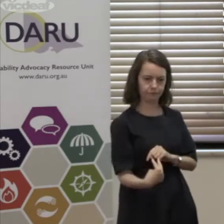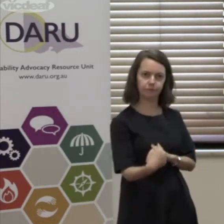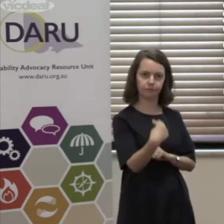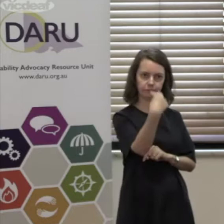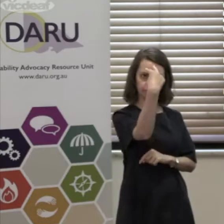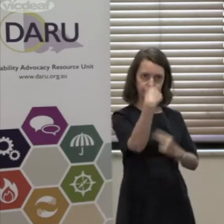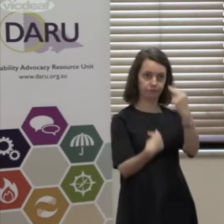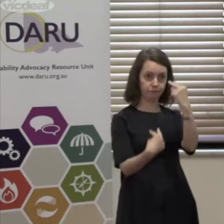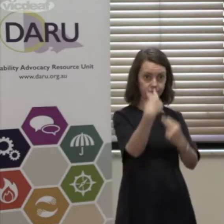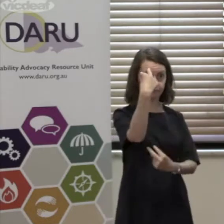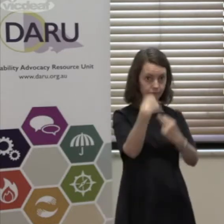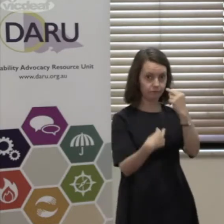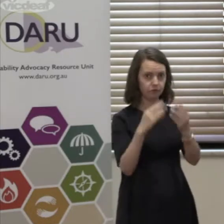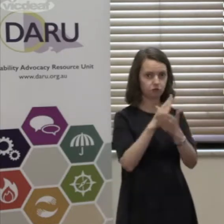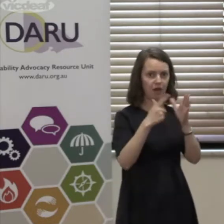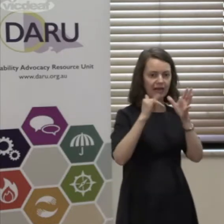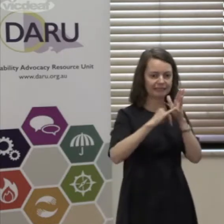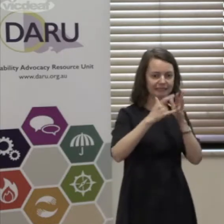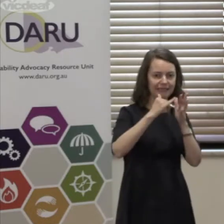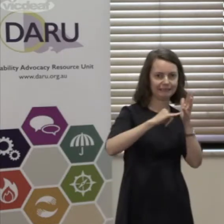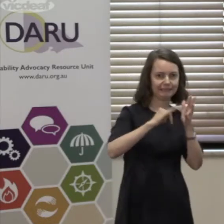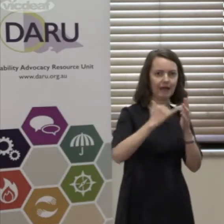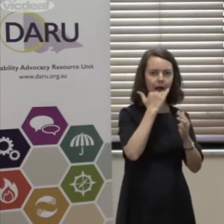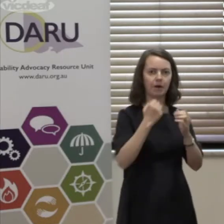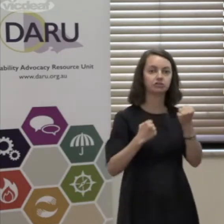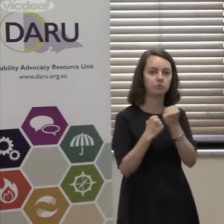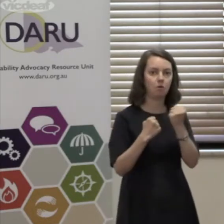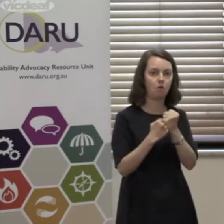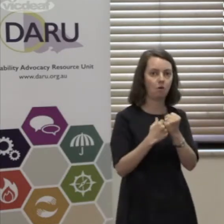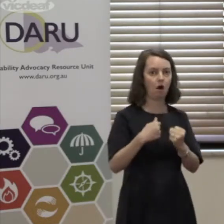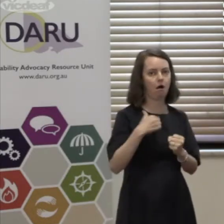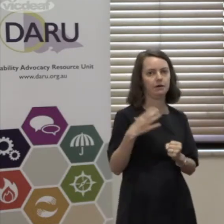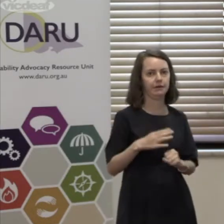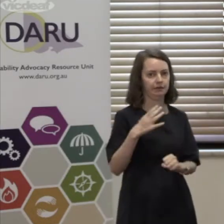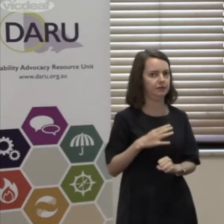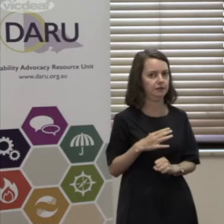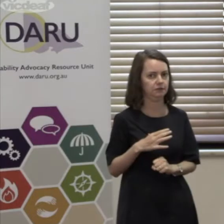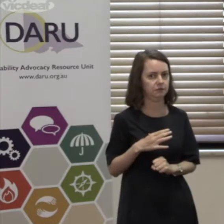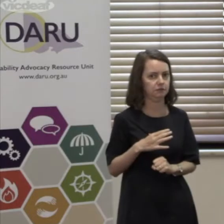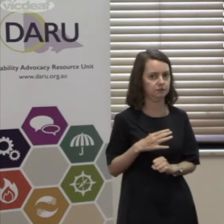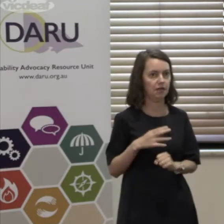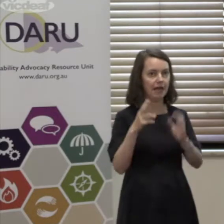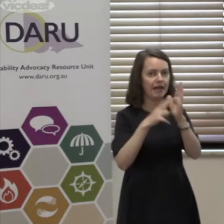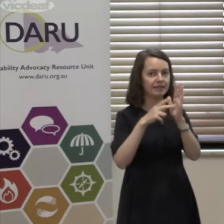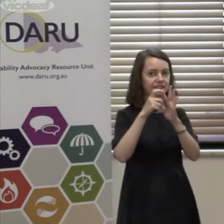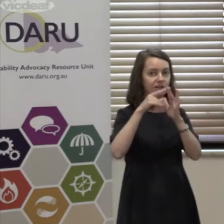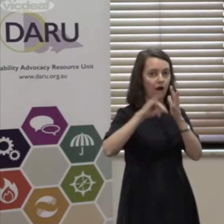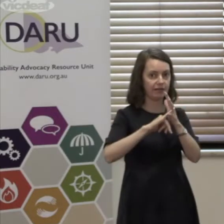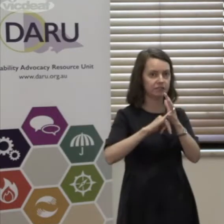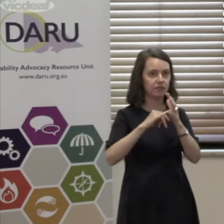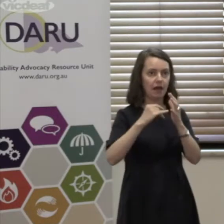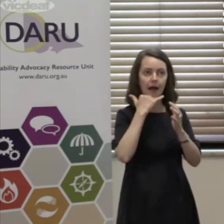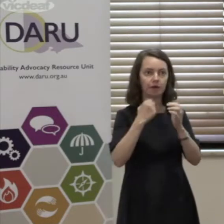disability is to make an initial assessment about the level of support that will be required from the NDIS to